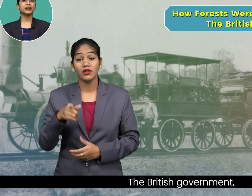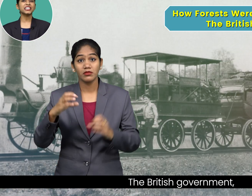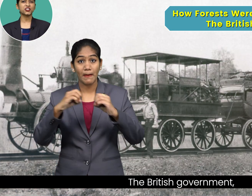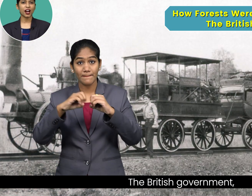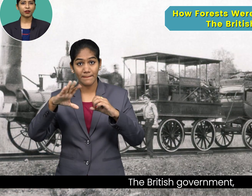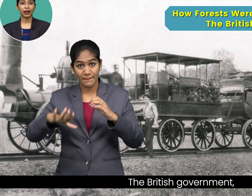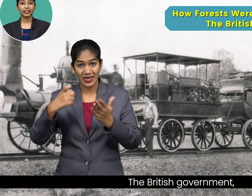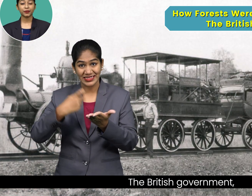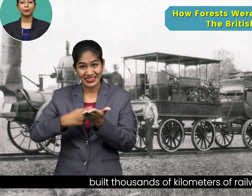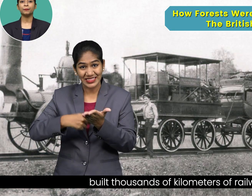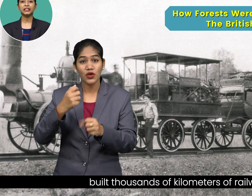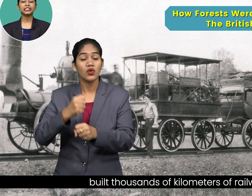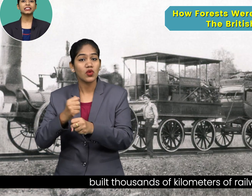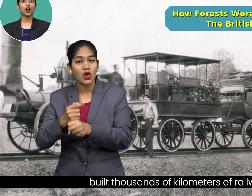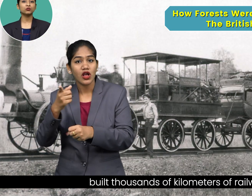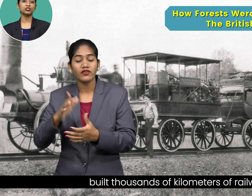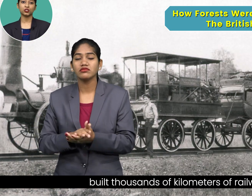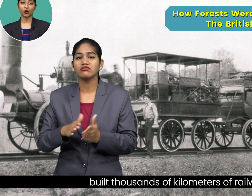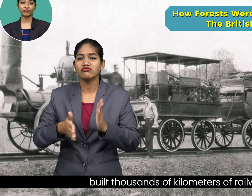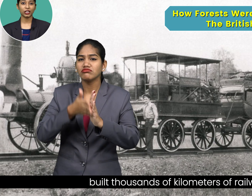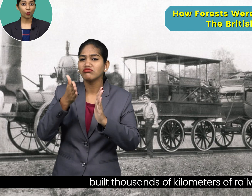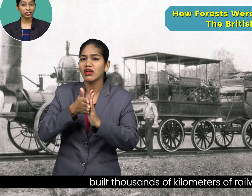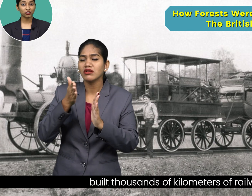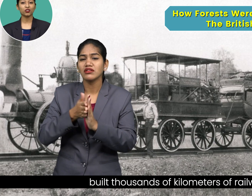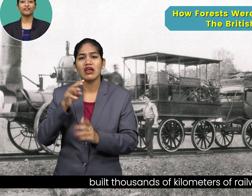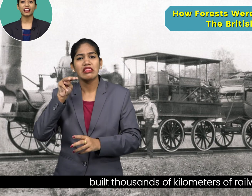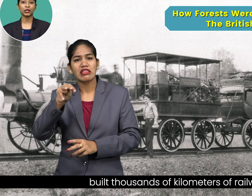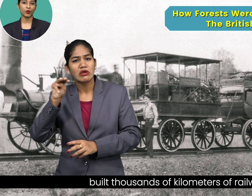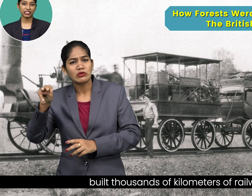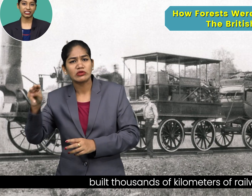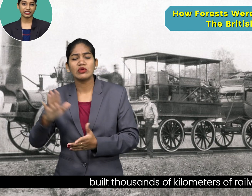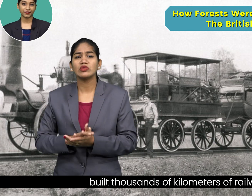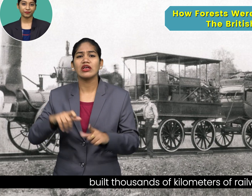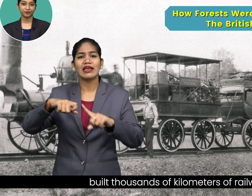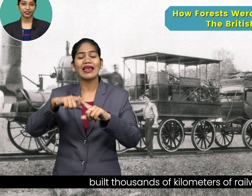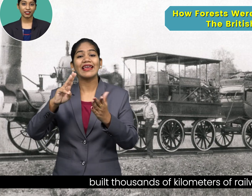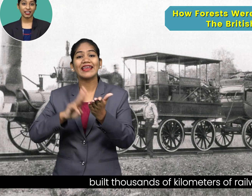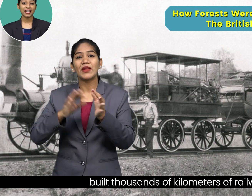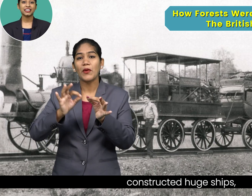The British government built thousands of kilometers of railways,